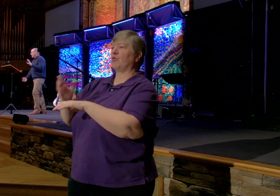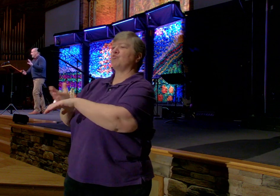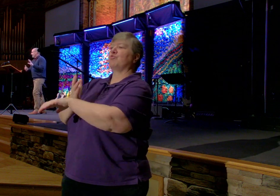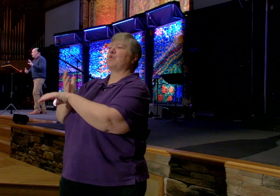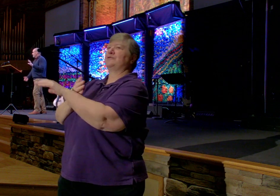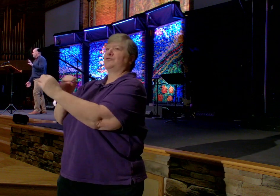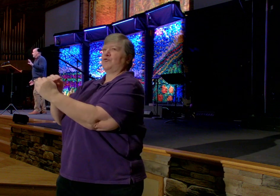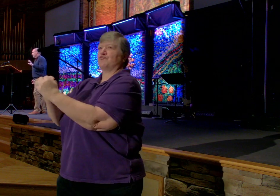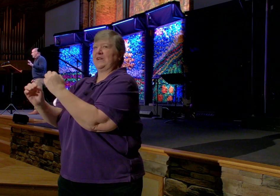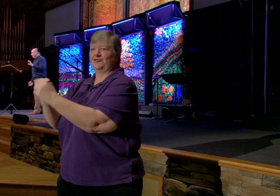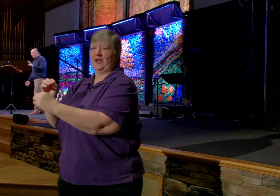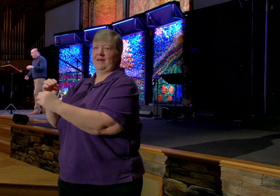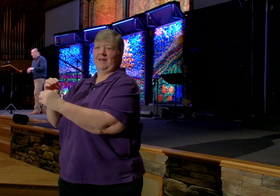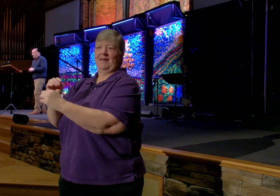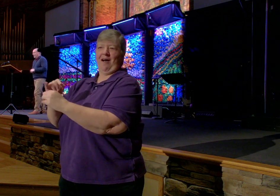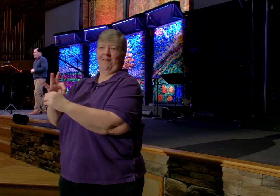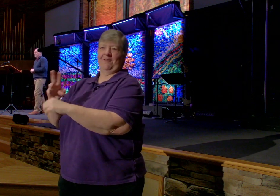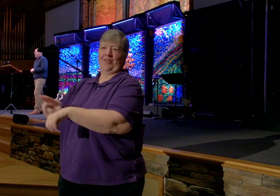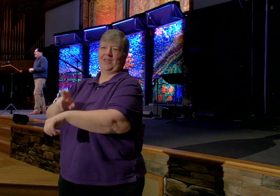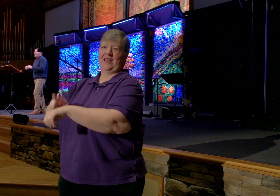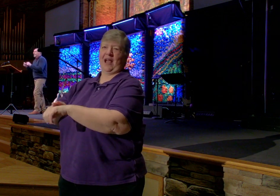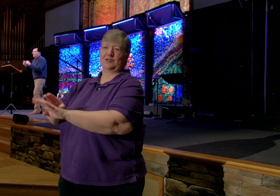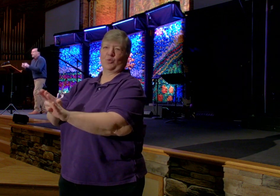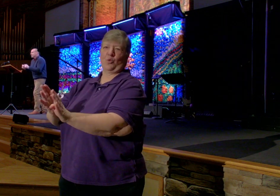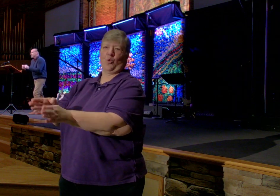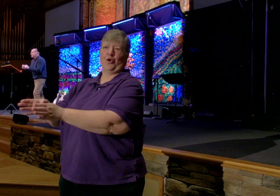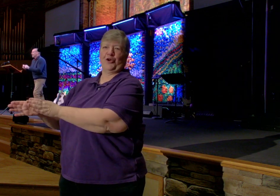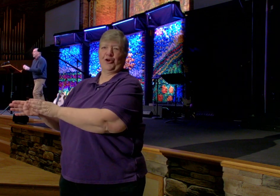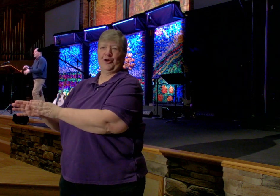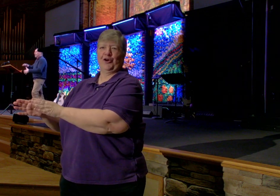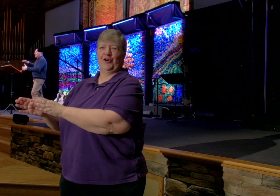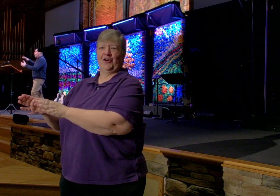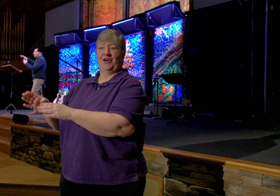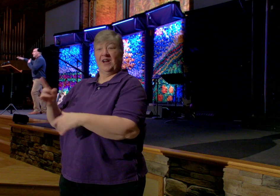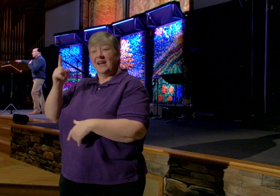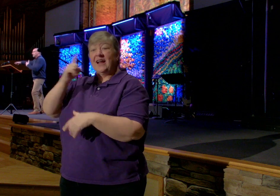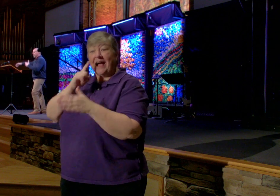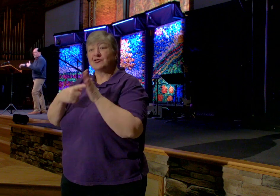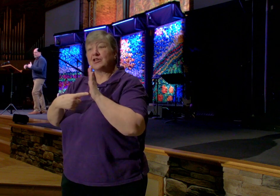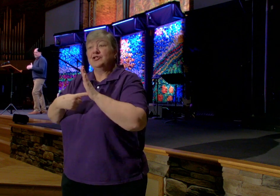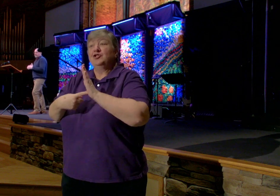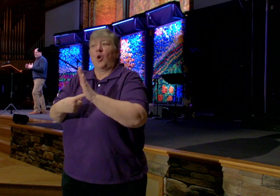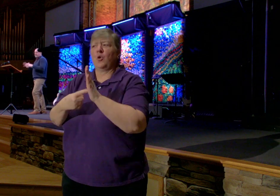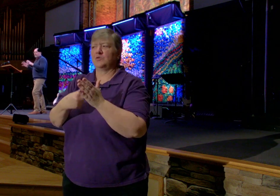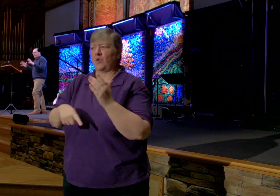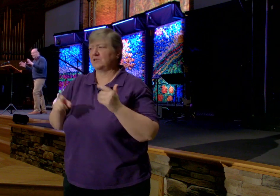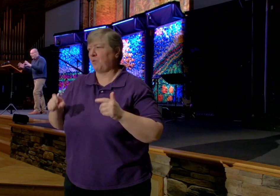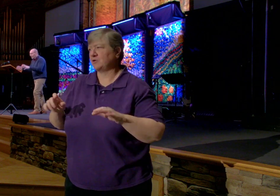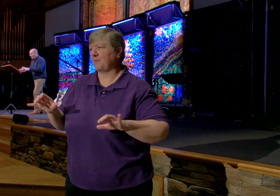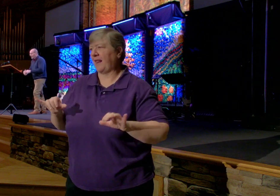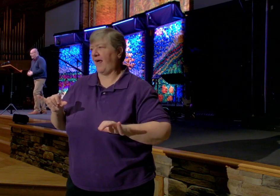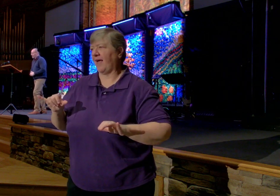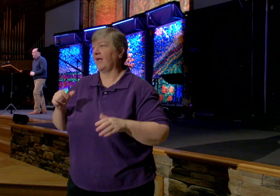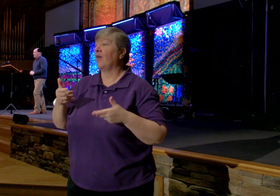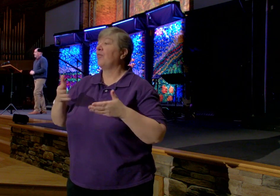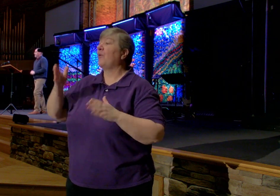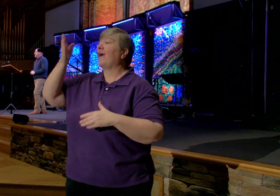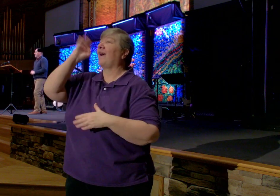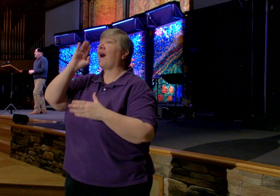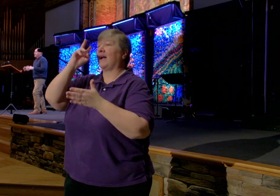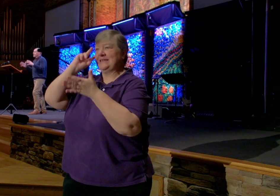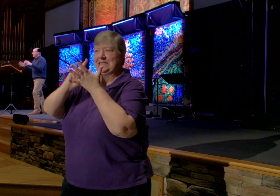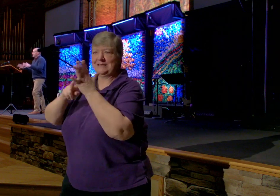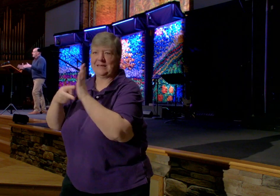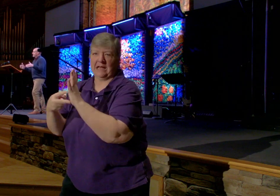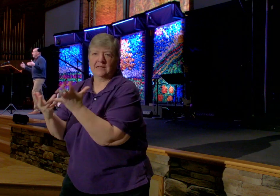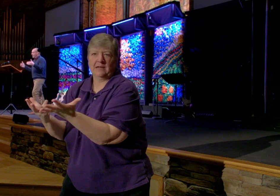restoration of the natural order. They actually show what it's supposed to be like, the way God wanted it